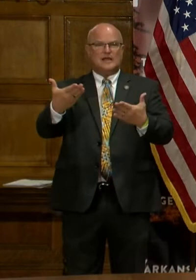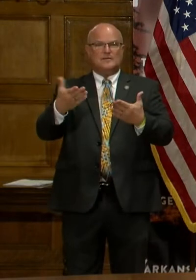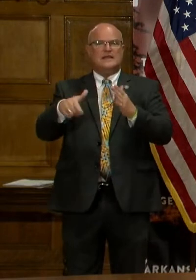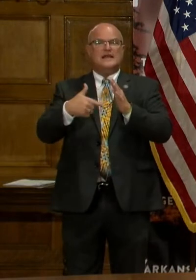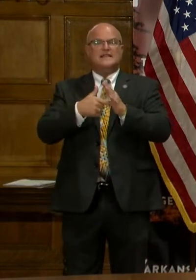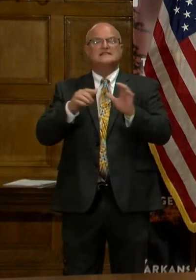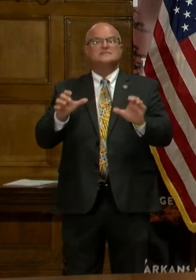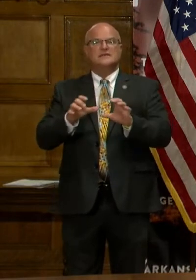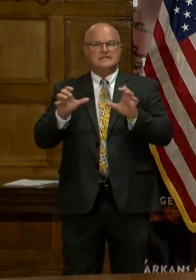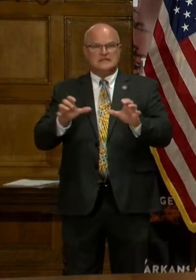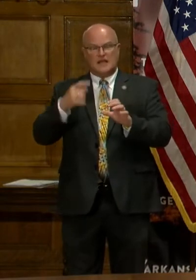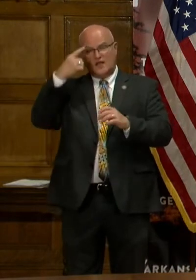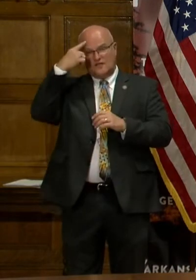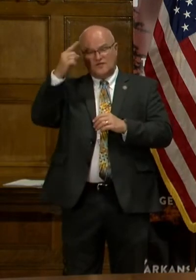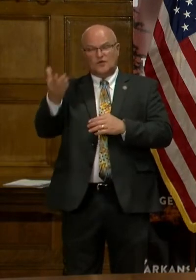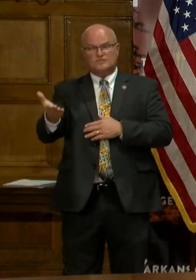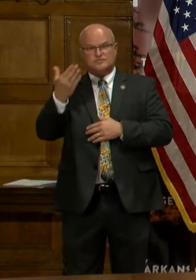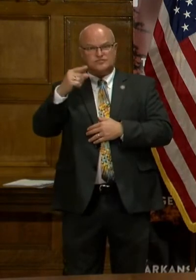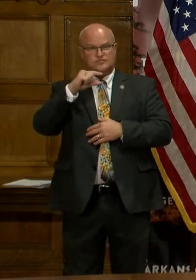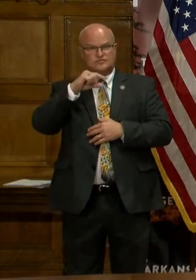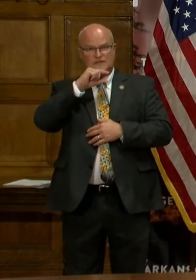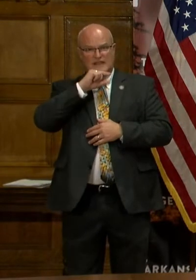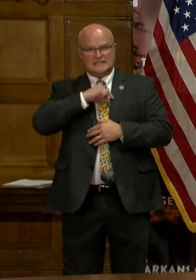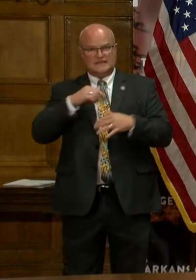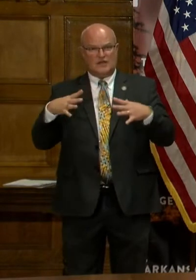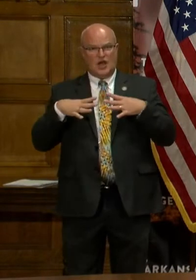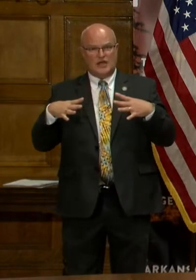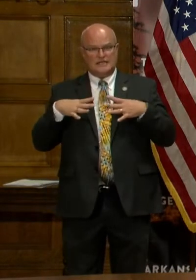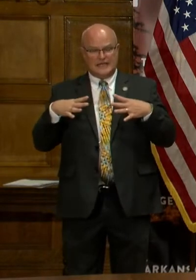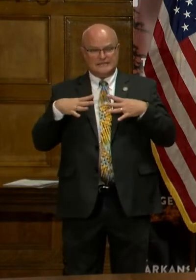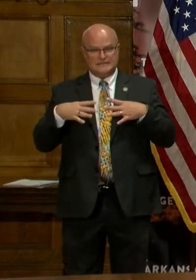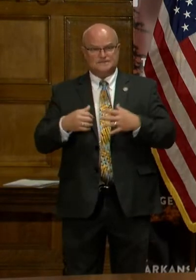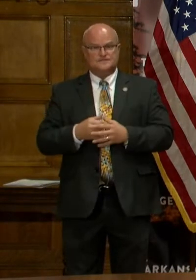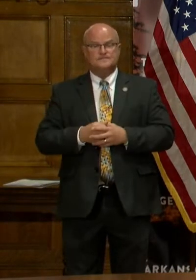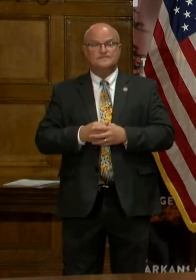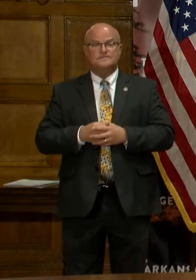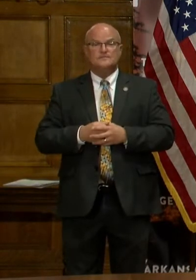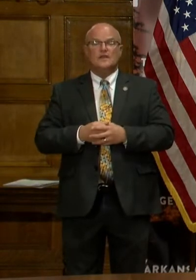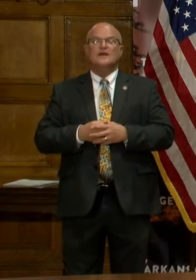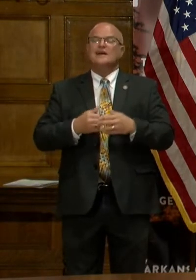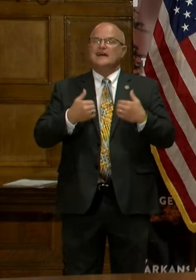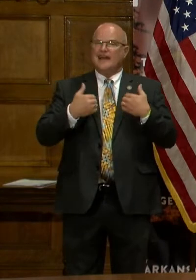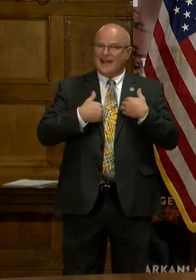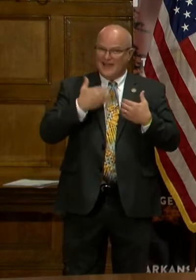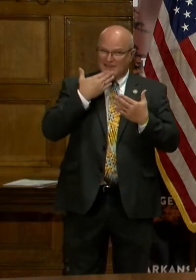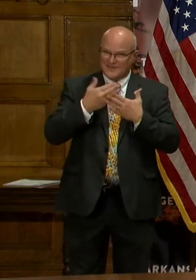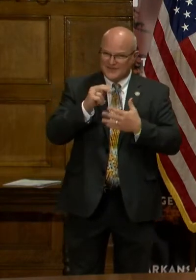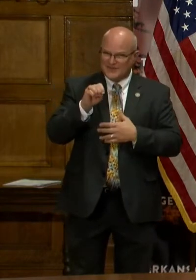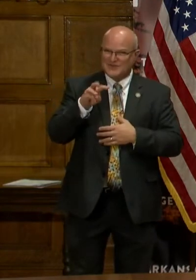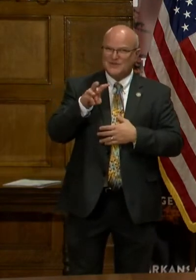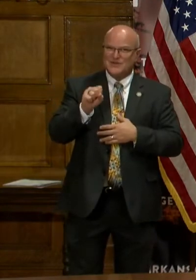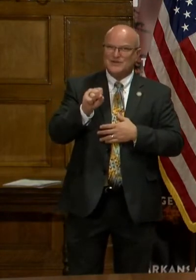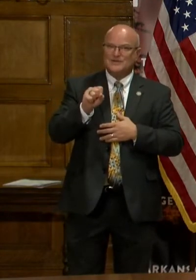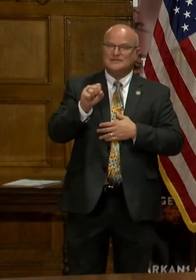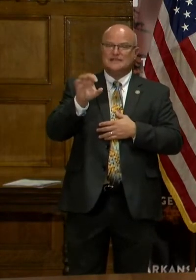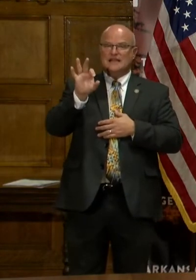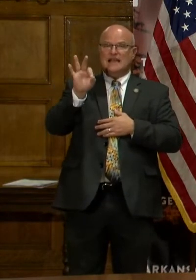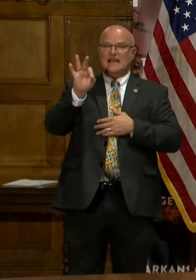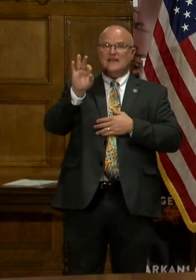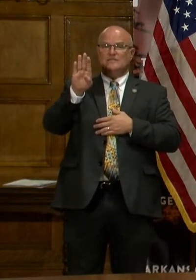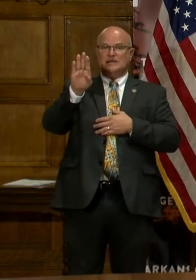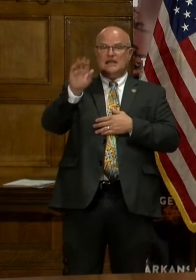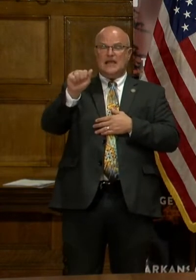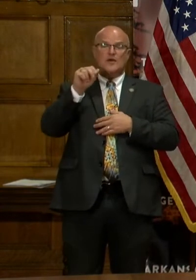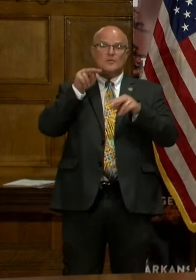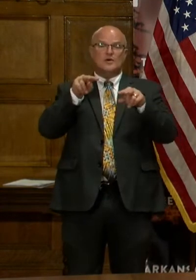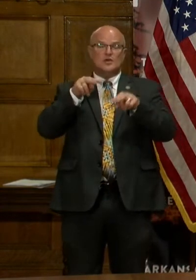that this be done for the upcoming holidays. We have some good news, though. The FDA will